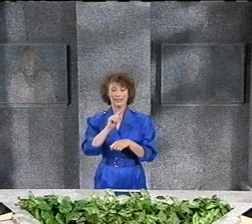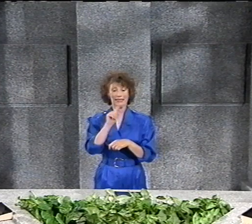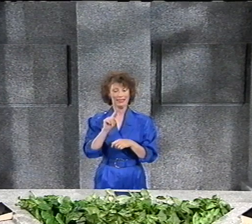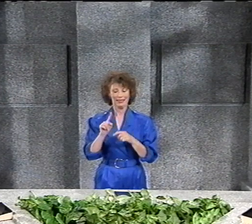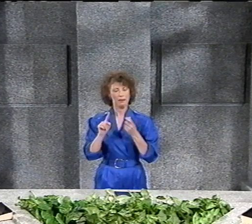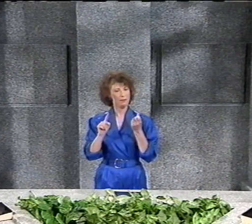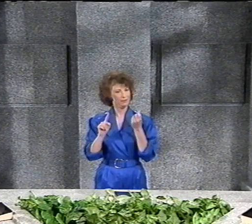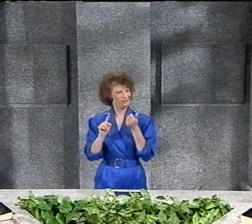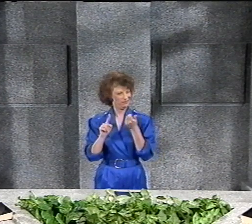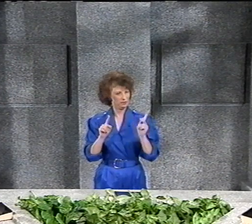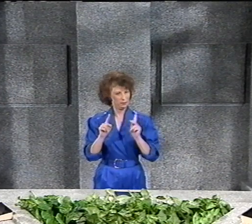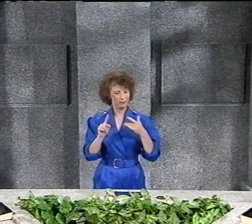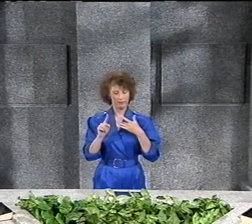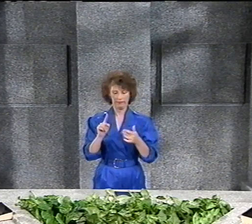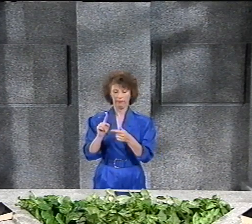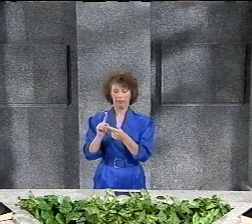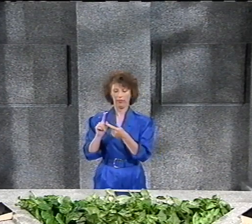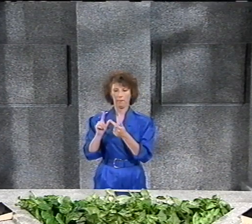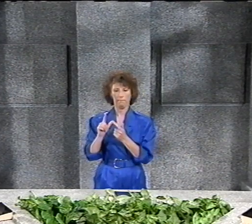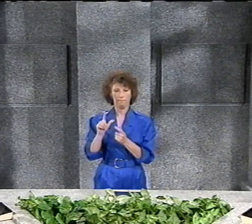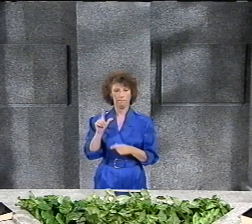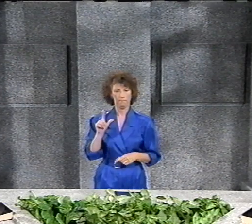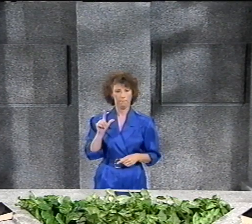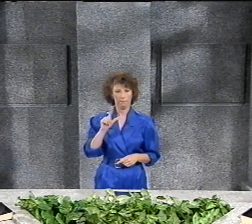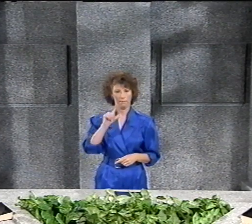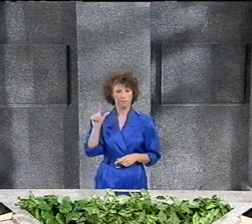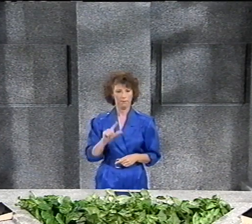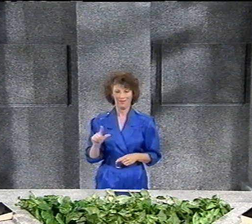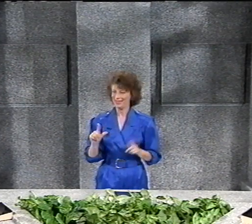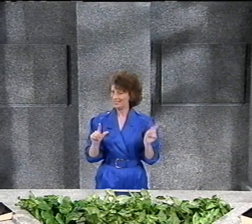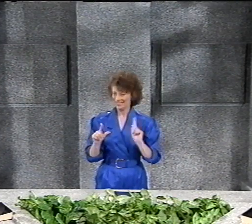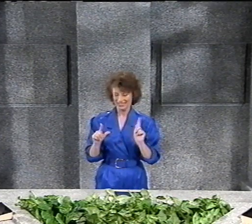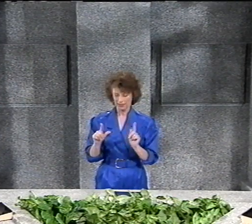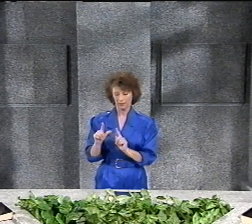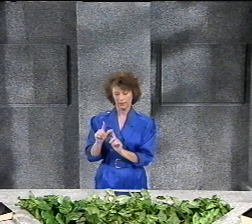Make sure you hide your thumb when you trace the Z in the air.